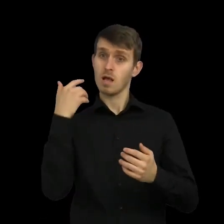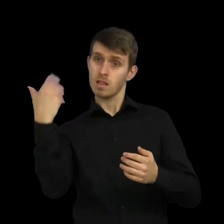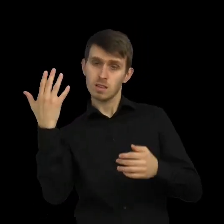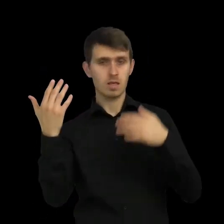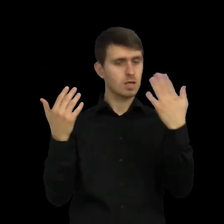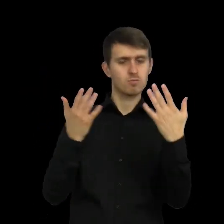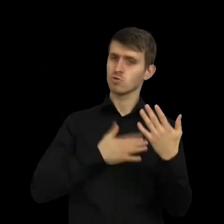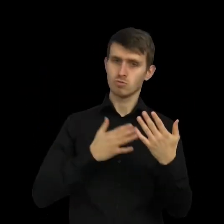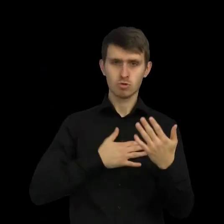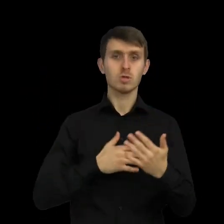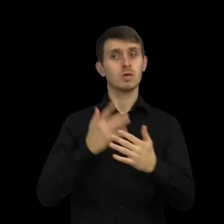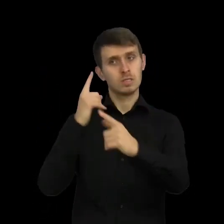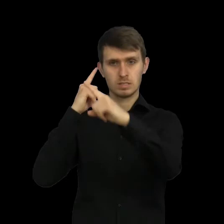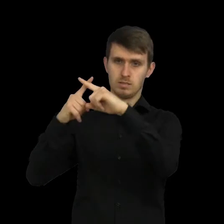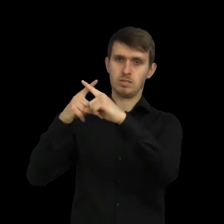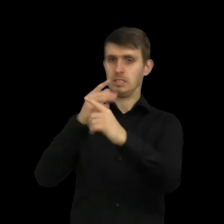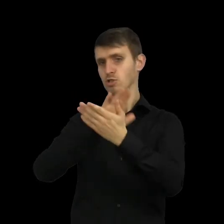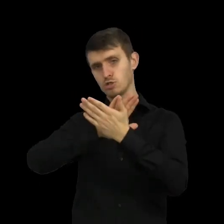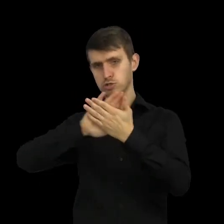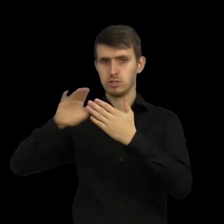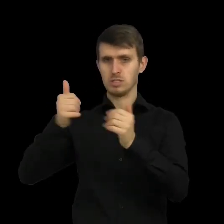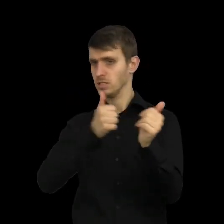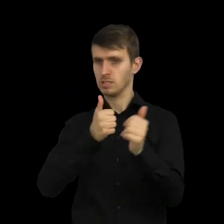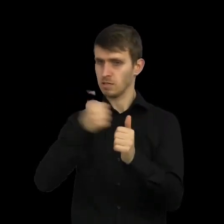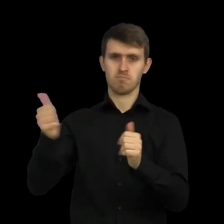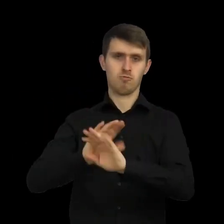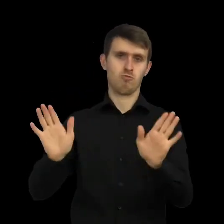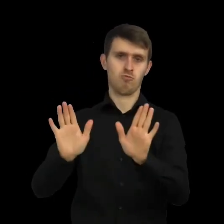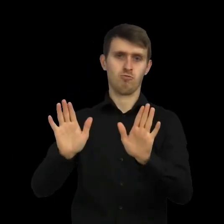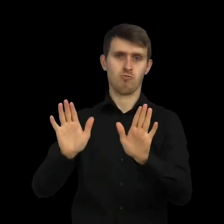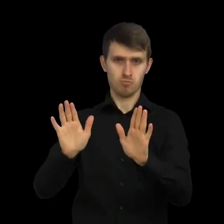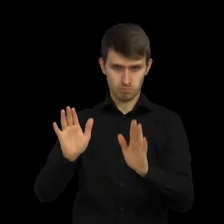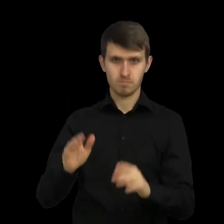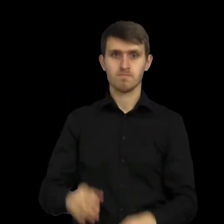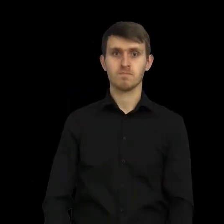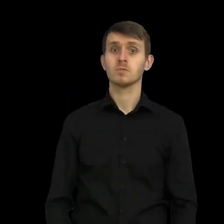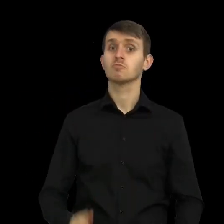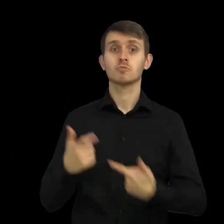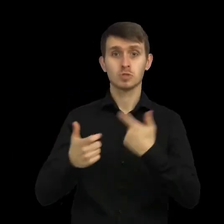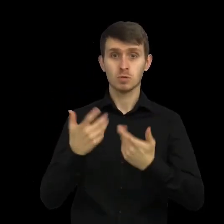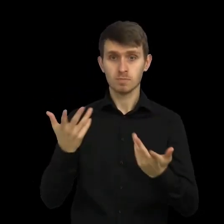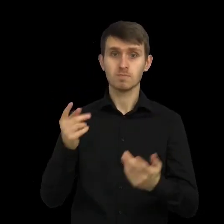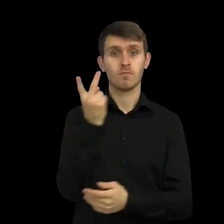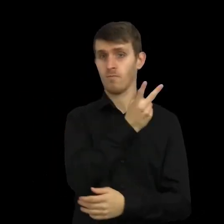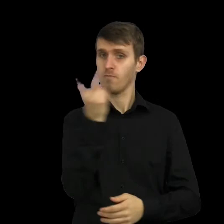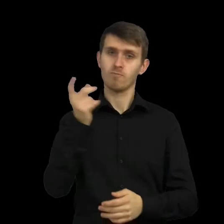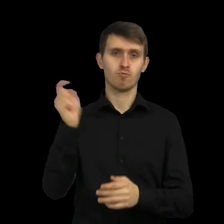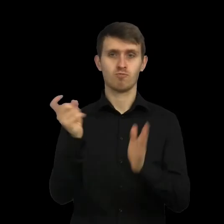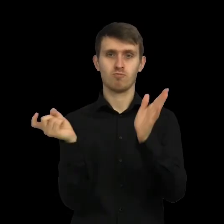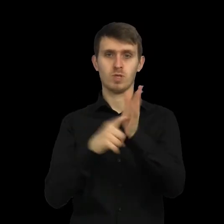unnecessary. And so we have negative 18 is equal to x over 4. And our whole goal here is to isolate the x, to solve